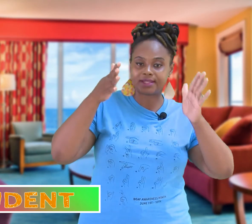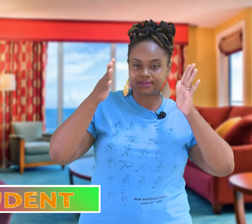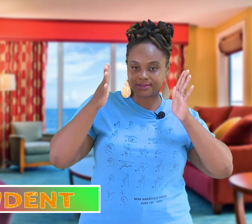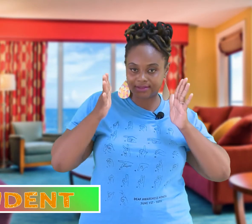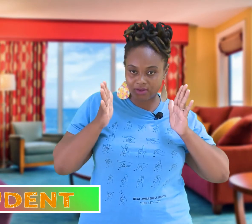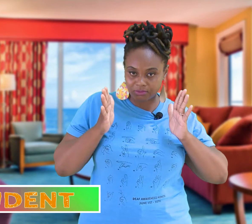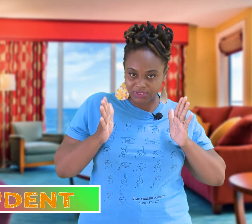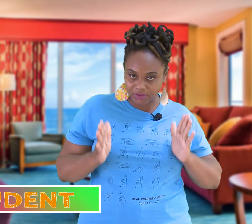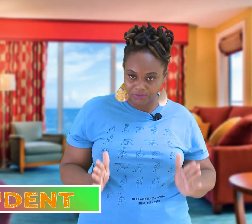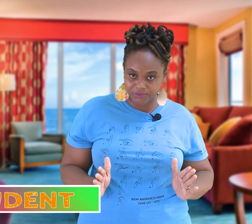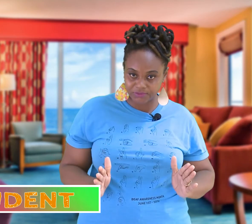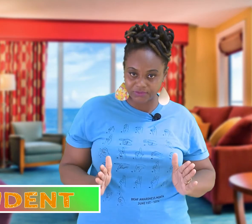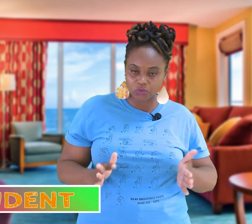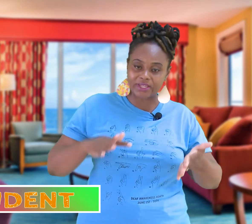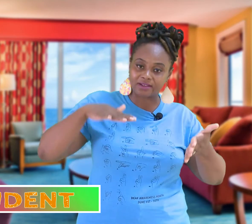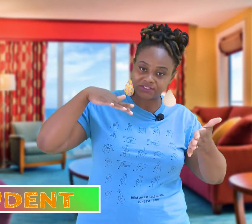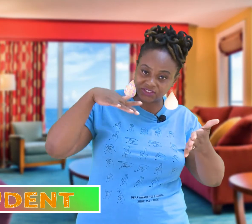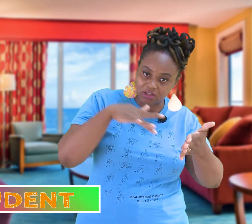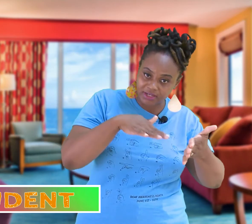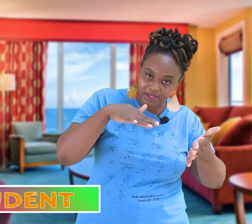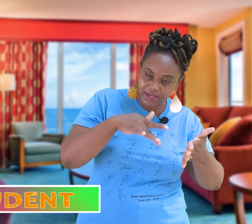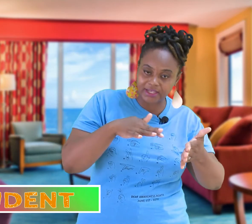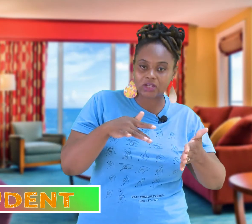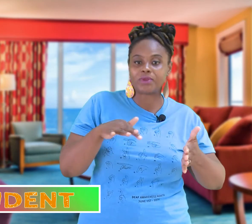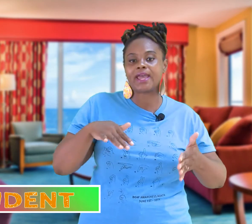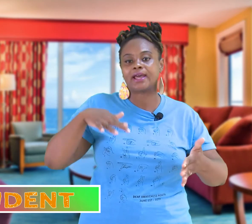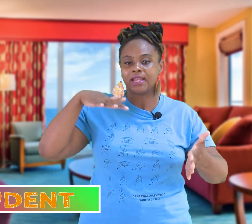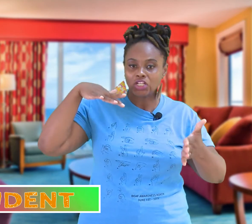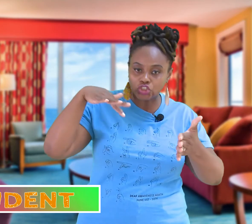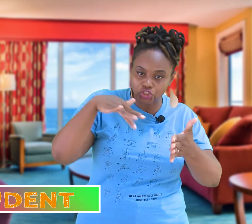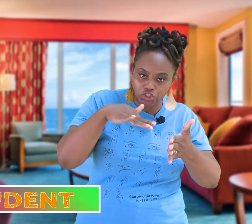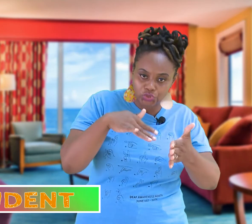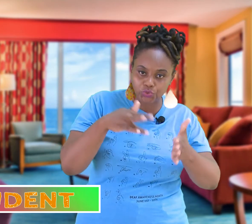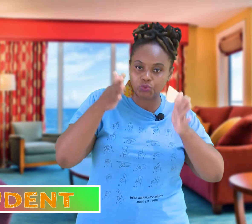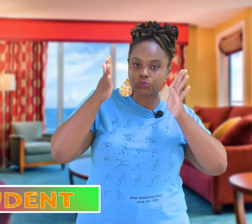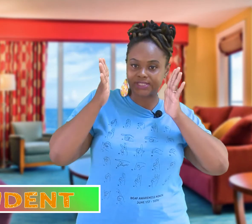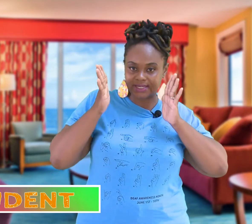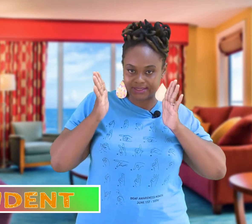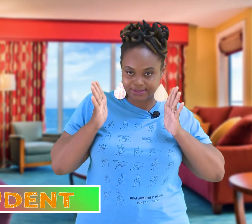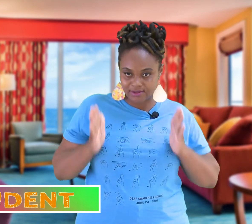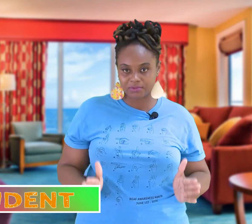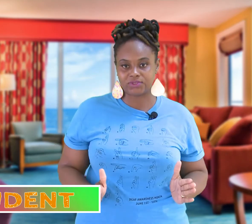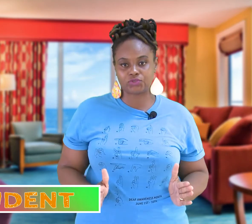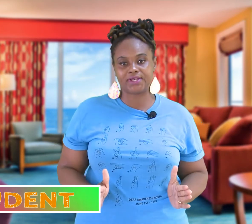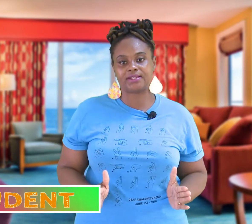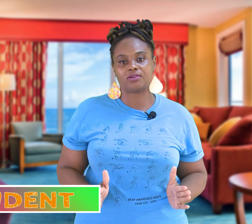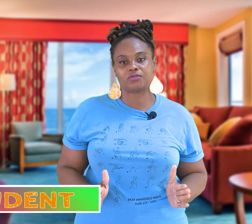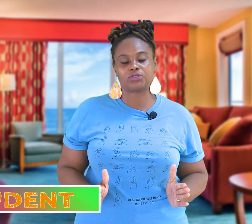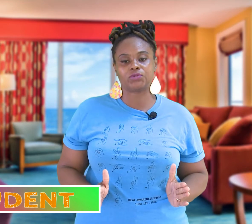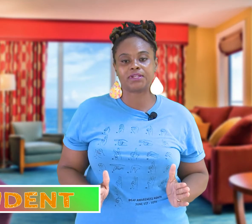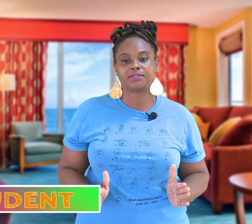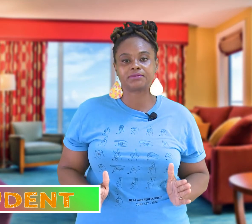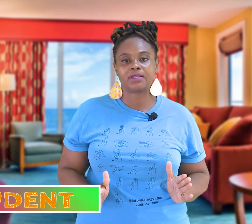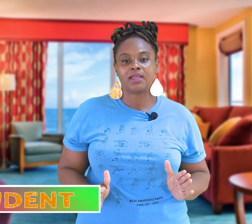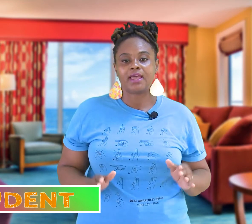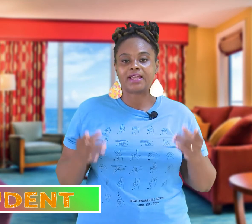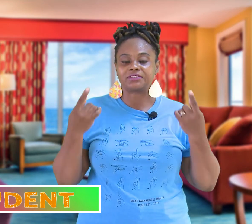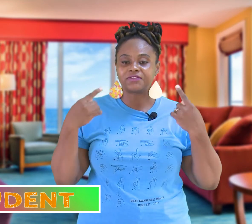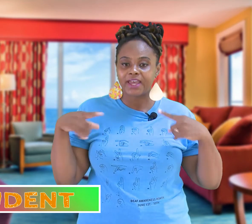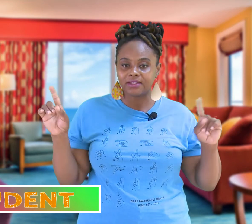student. Come down. We have study, and then we had student. Come straight down for student. And